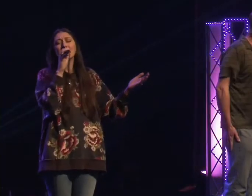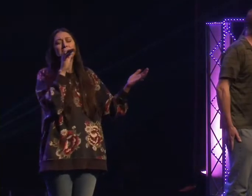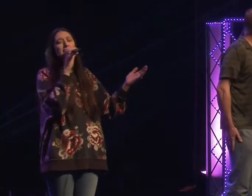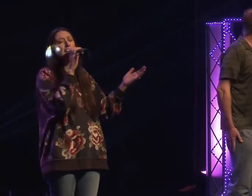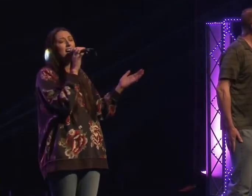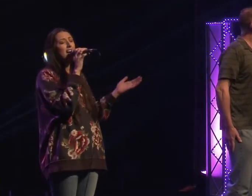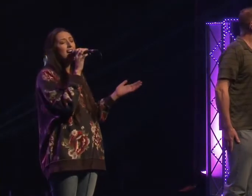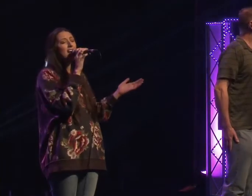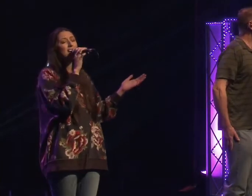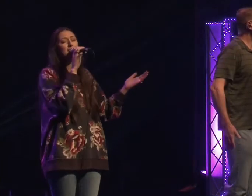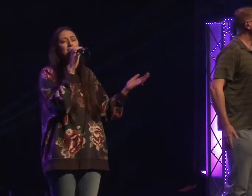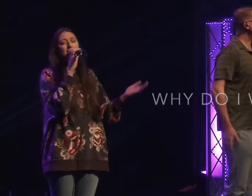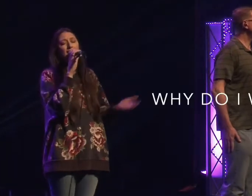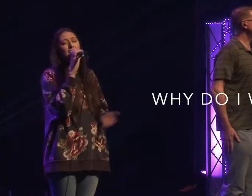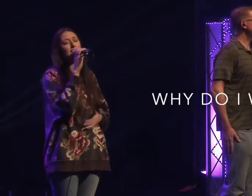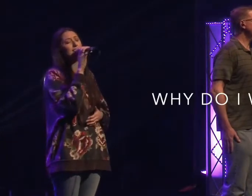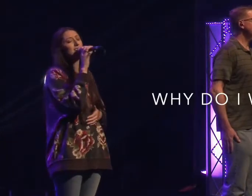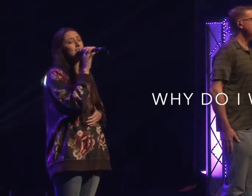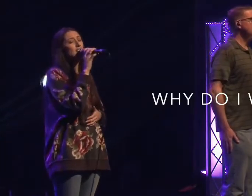need.